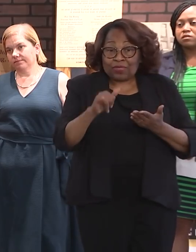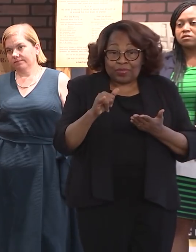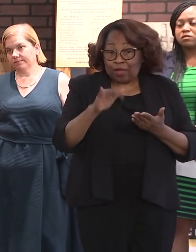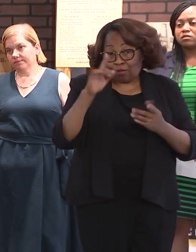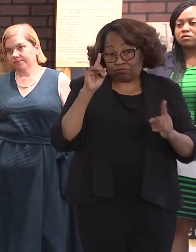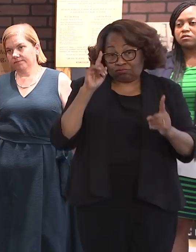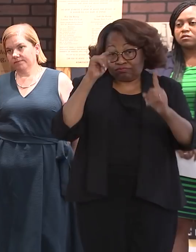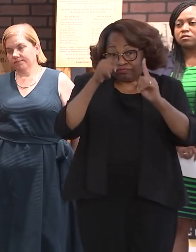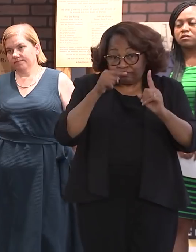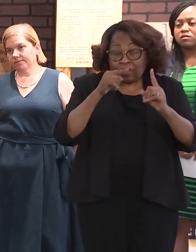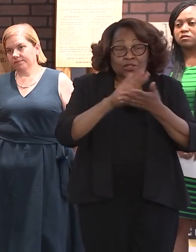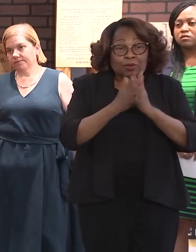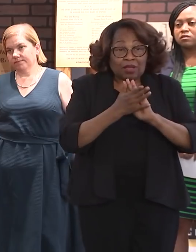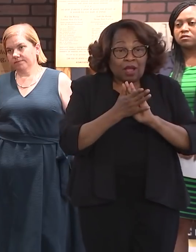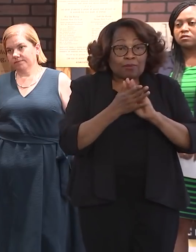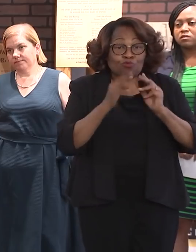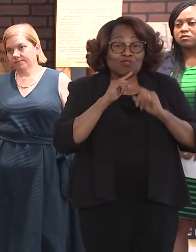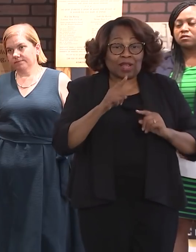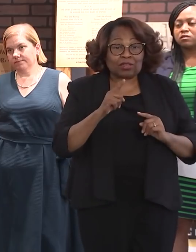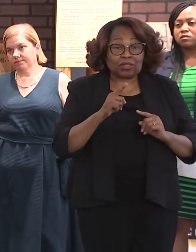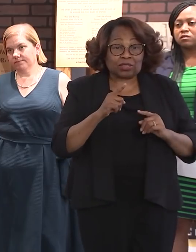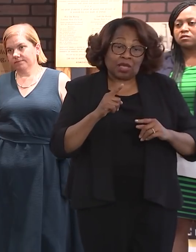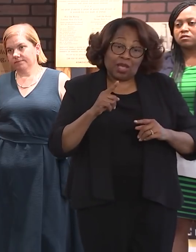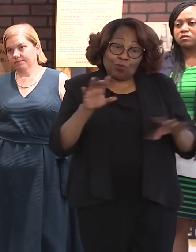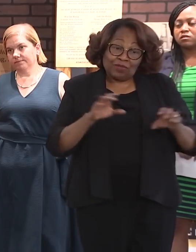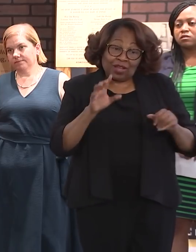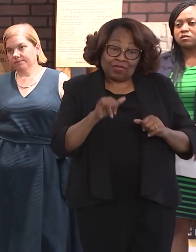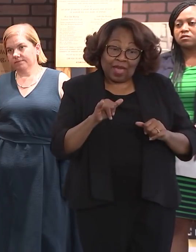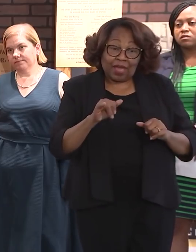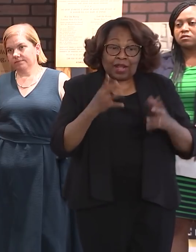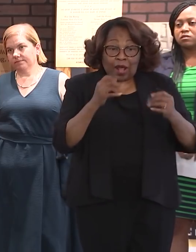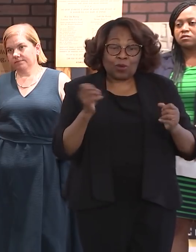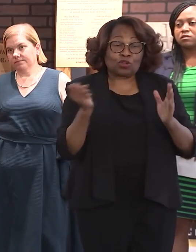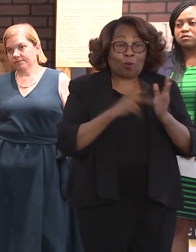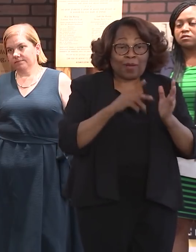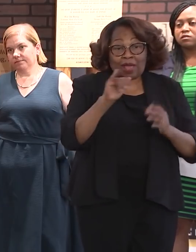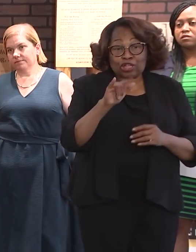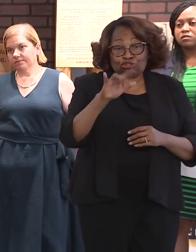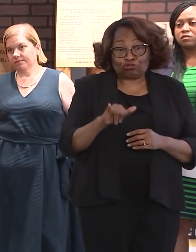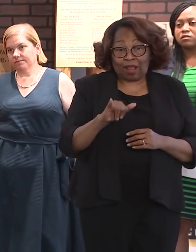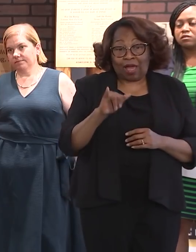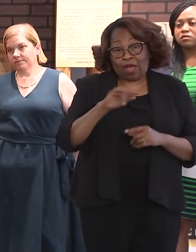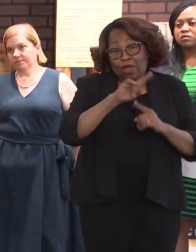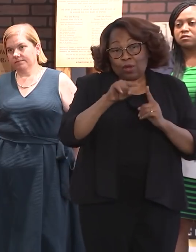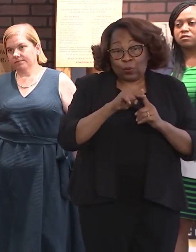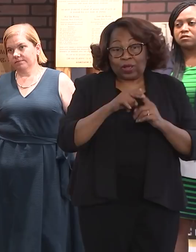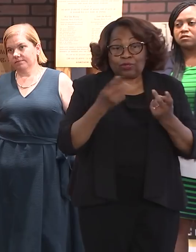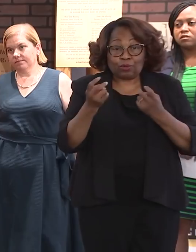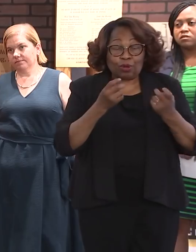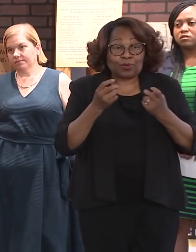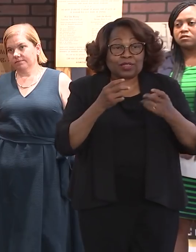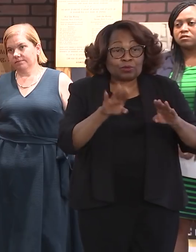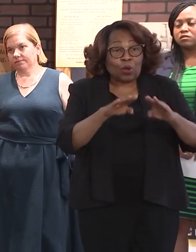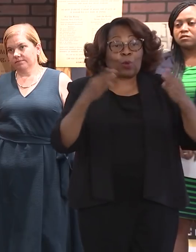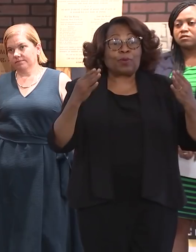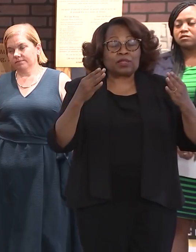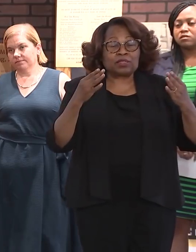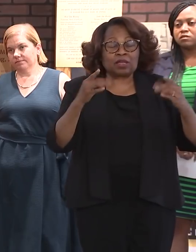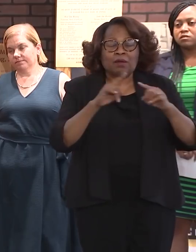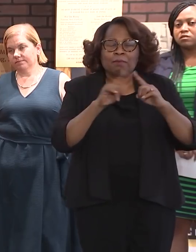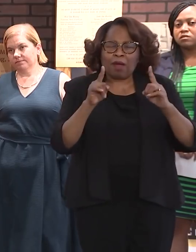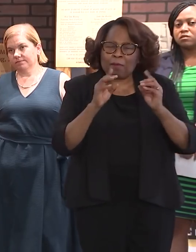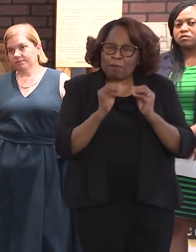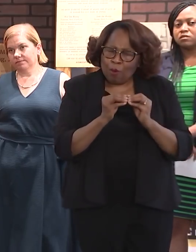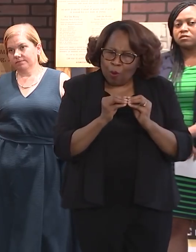reality, which is what we've done, and I look forward to going back in July when the roller rink area opens up, but